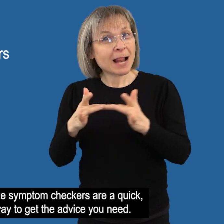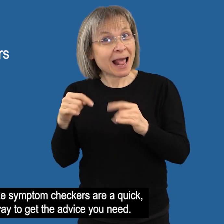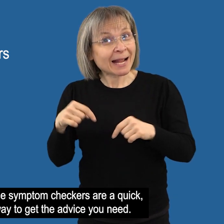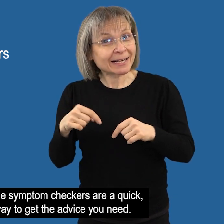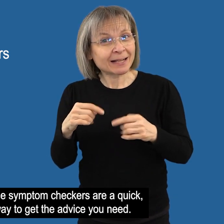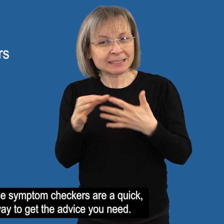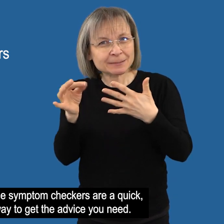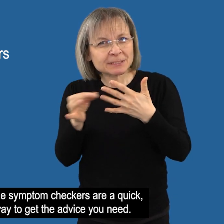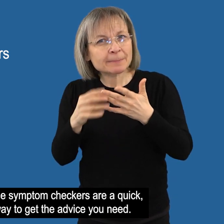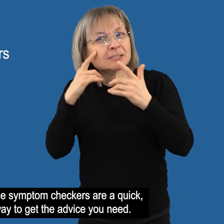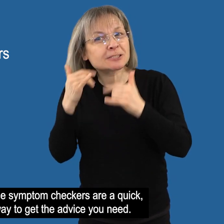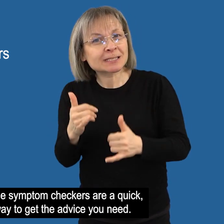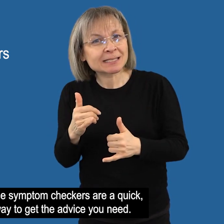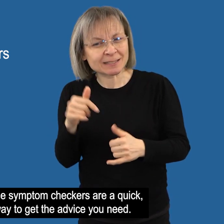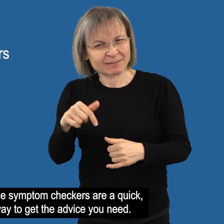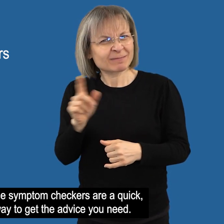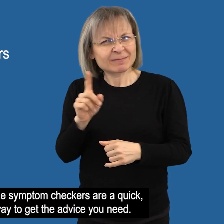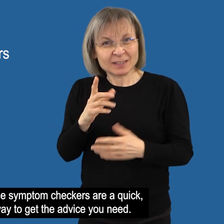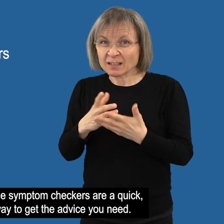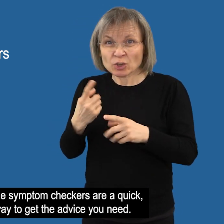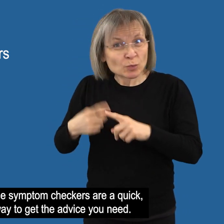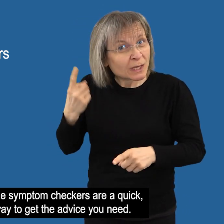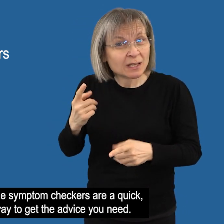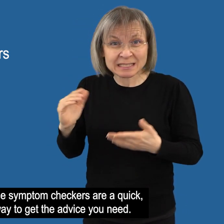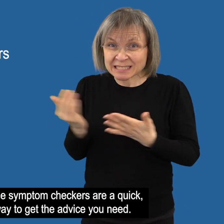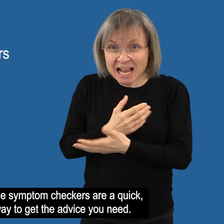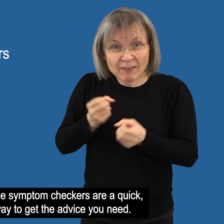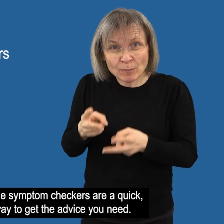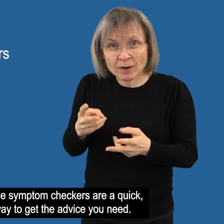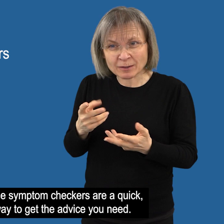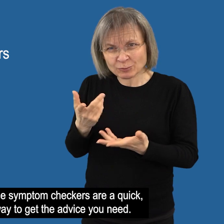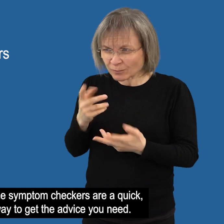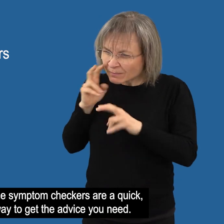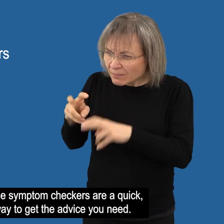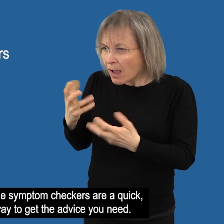Our online symptom checkers are a quick, safe way to get the advice you need.